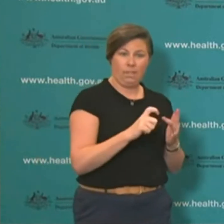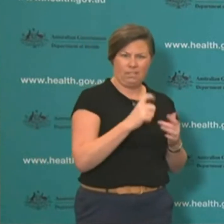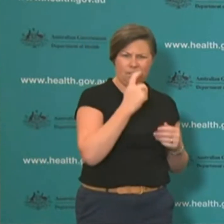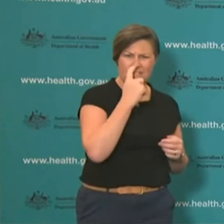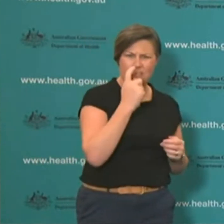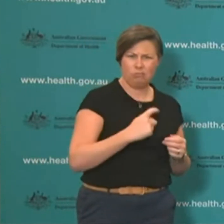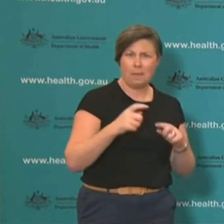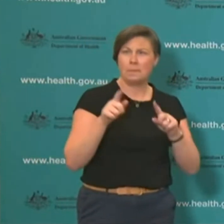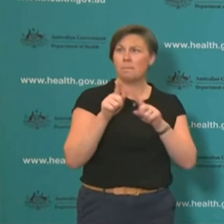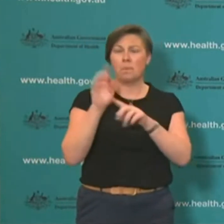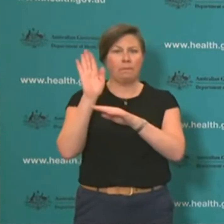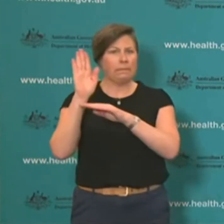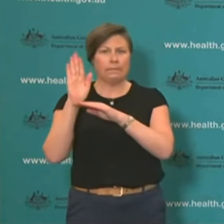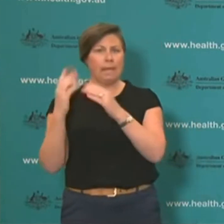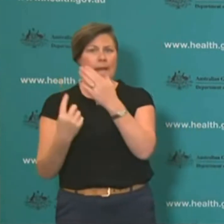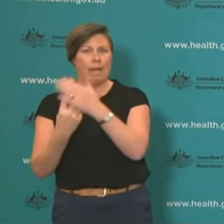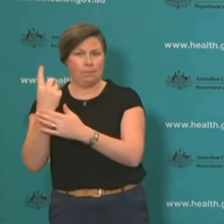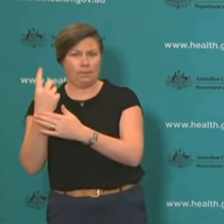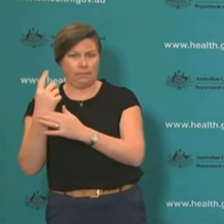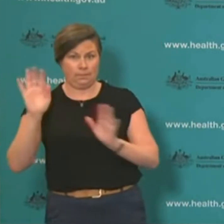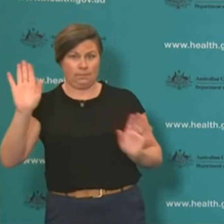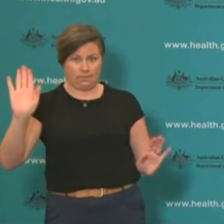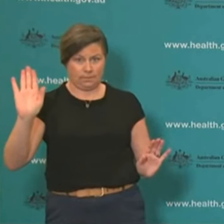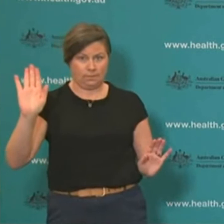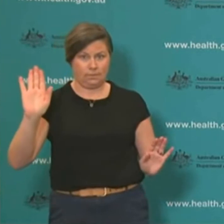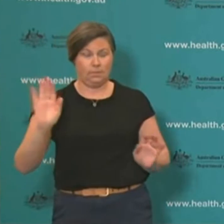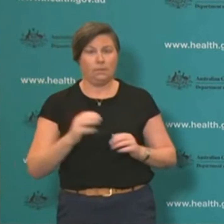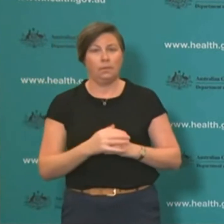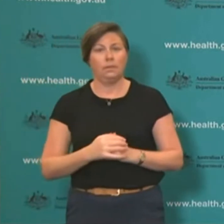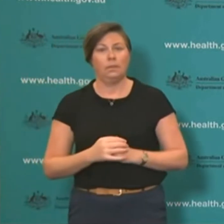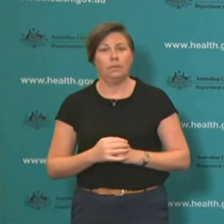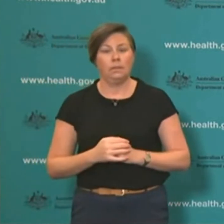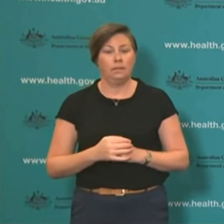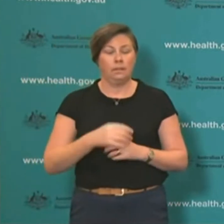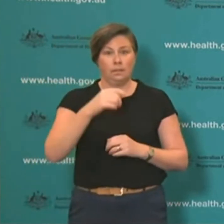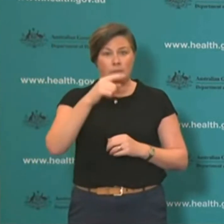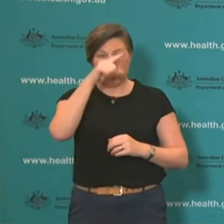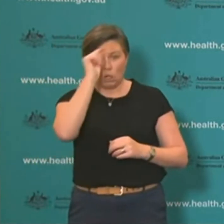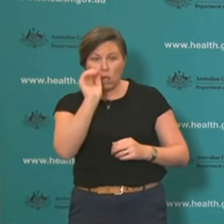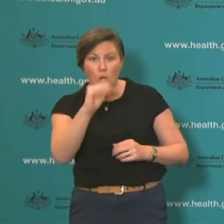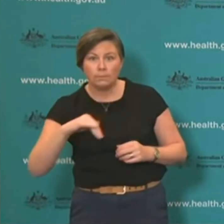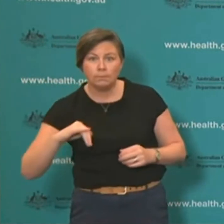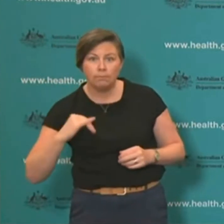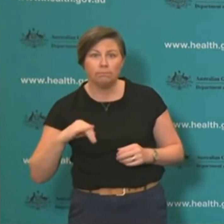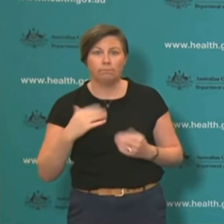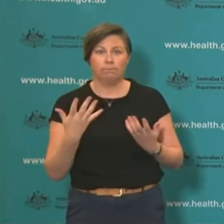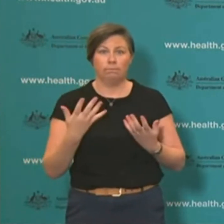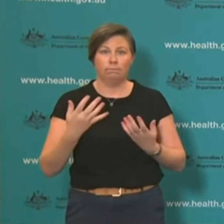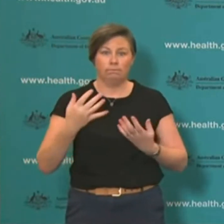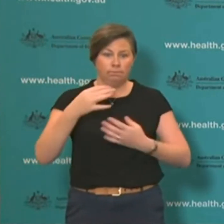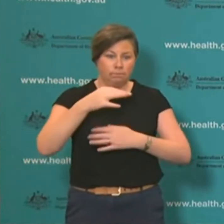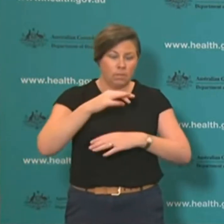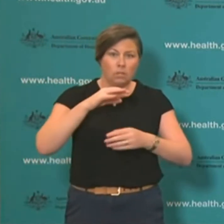wave, residential aged care workers and healthcare workers are a very significant part of our workforce,